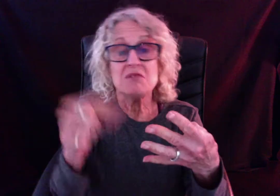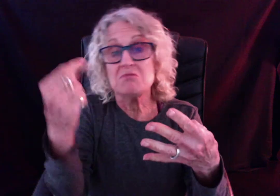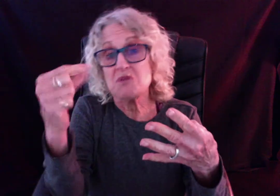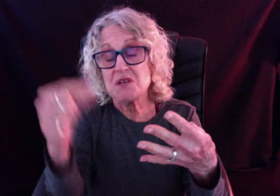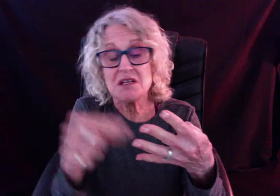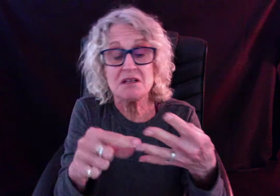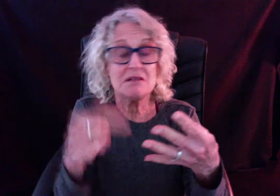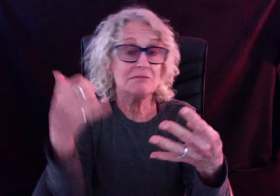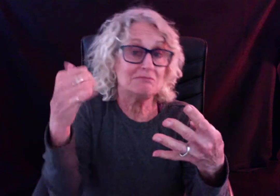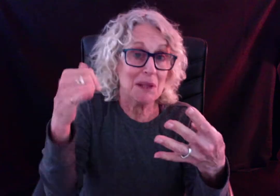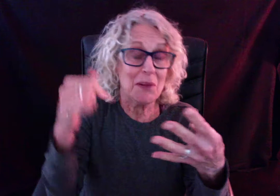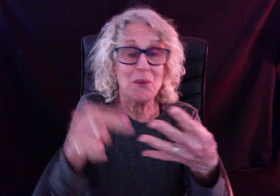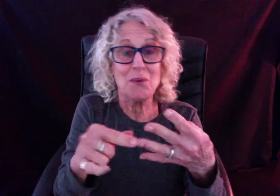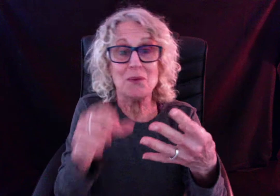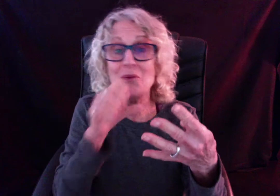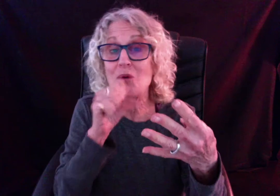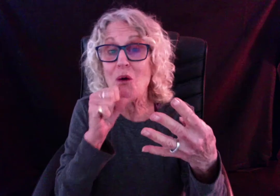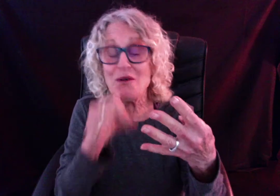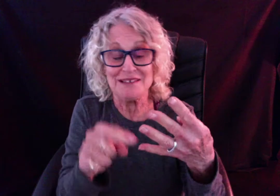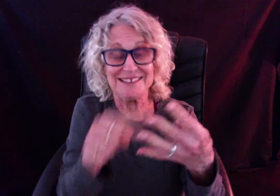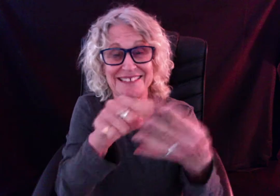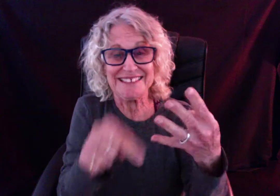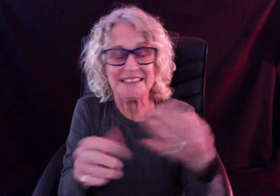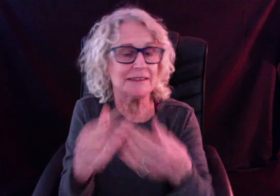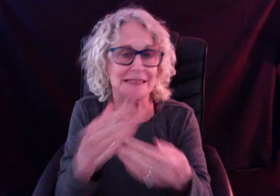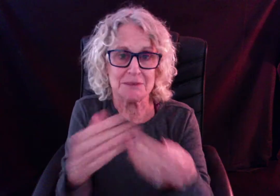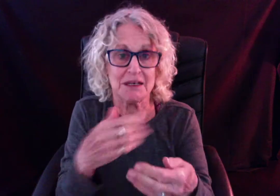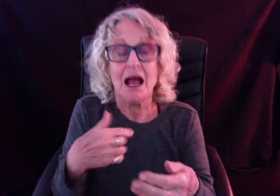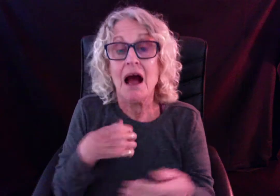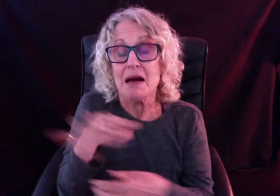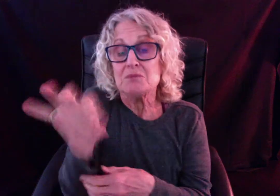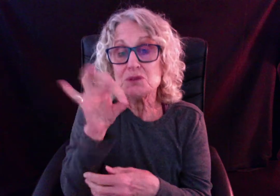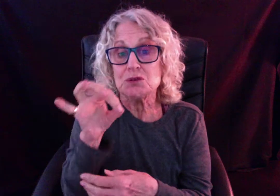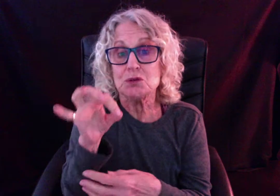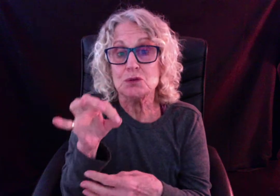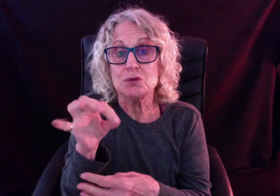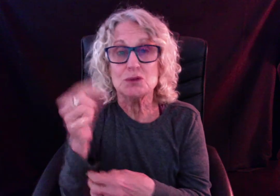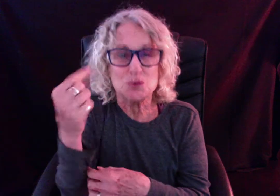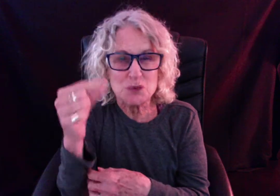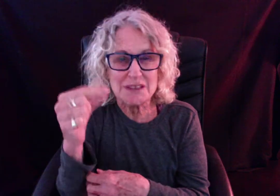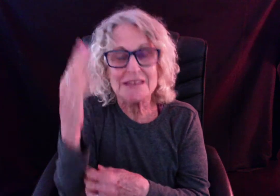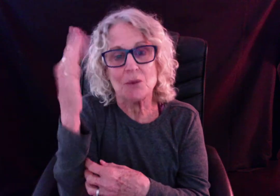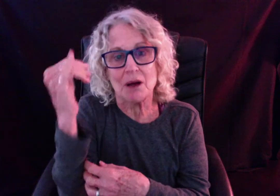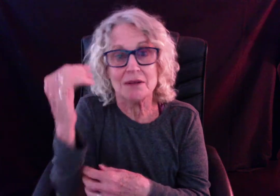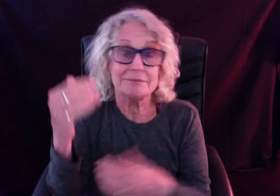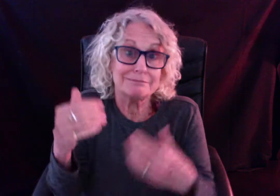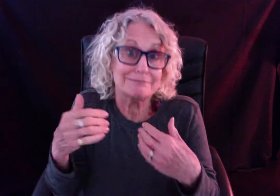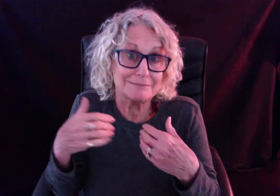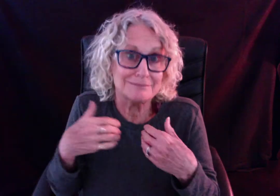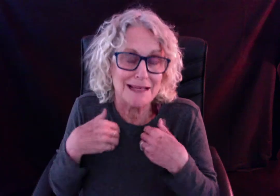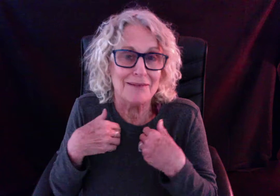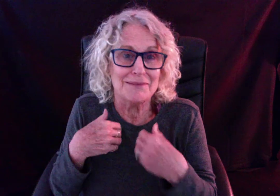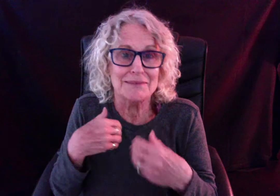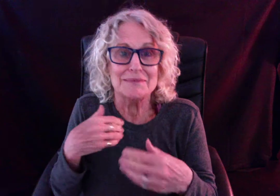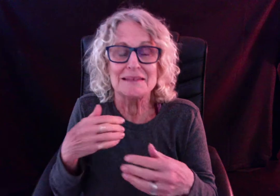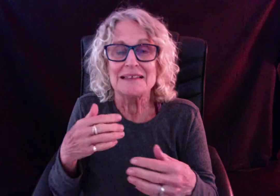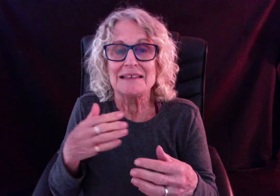the yellow or the orange. It doesn't matter. I chose the green one because I happen to have them in the house. So I chose